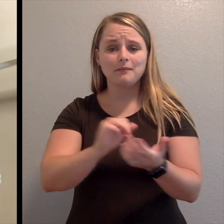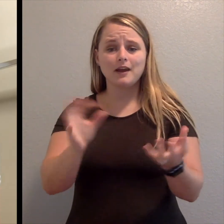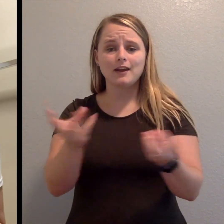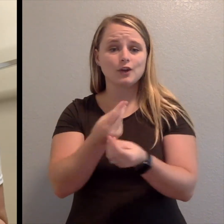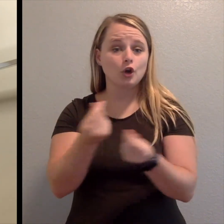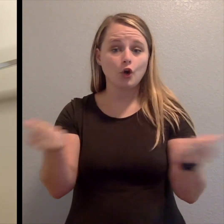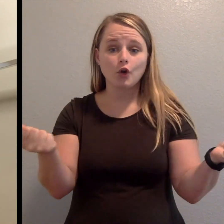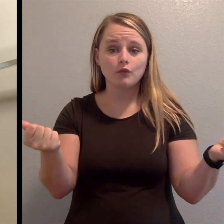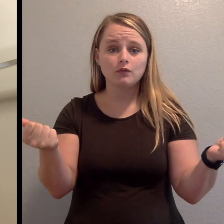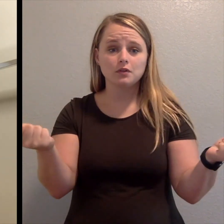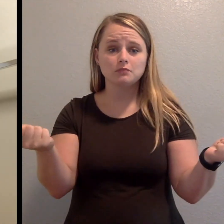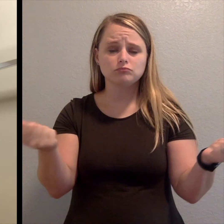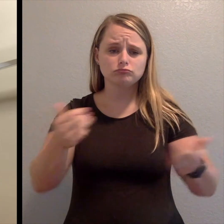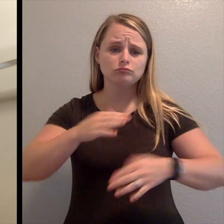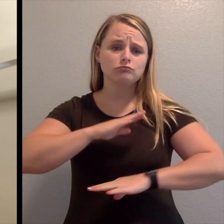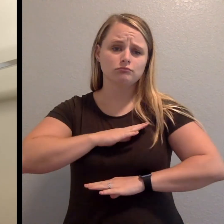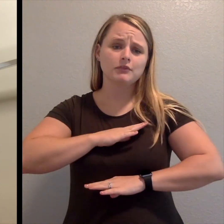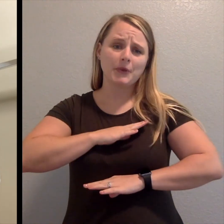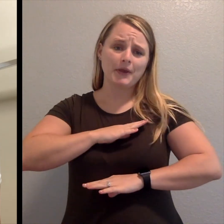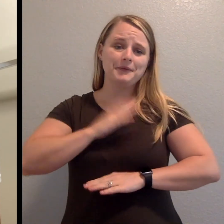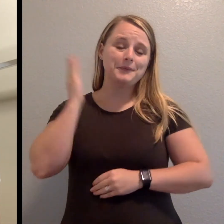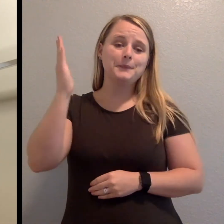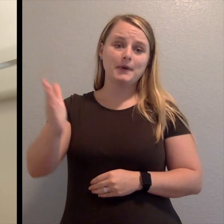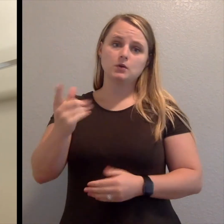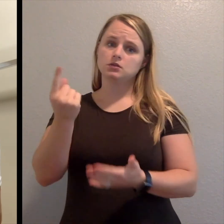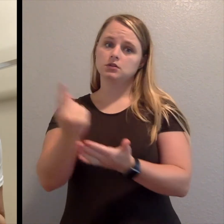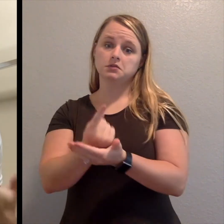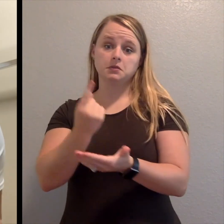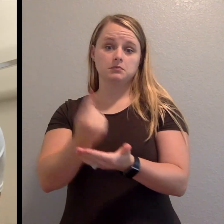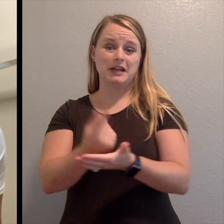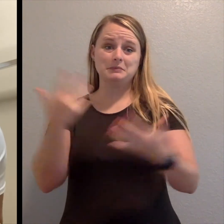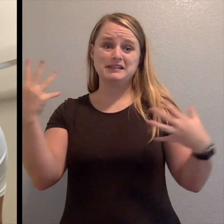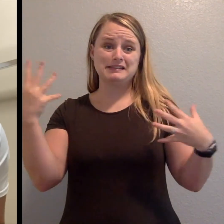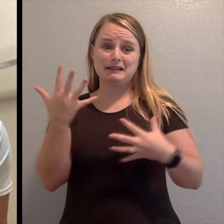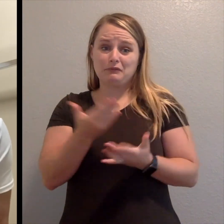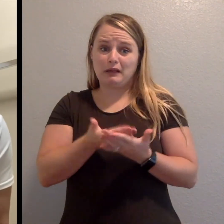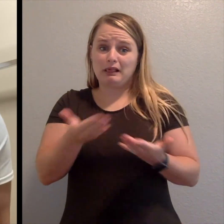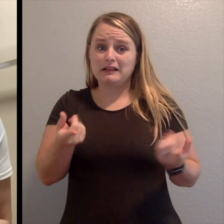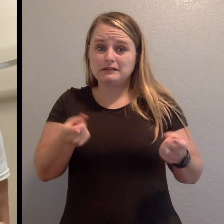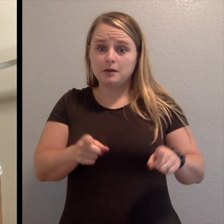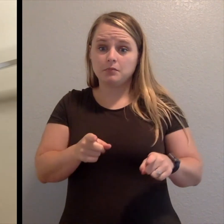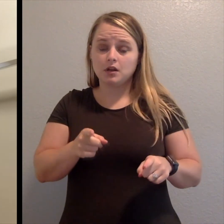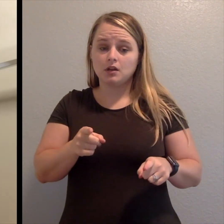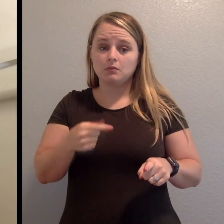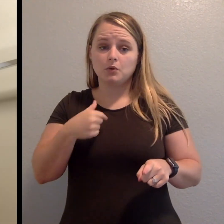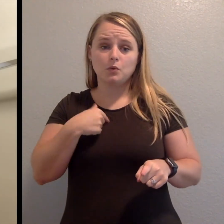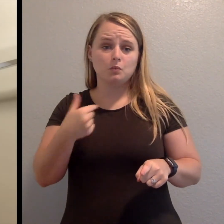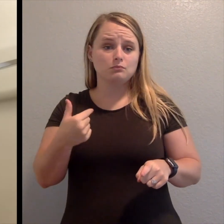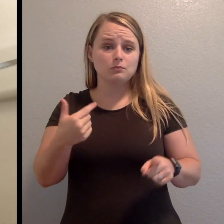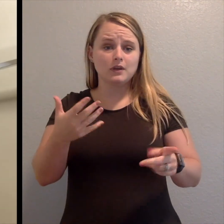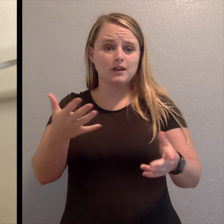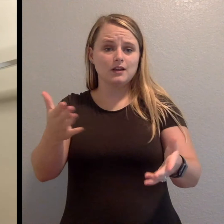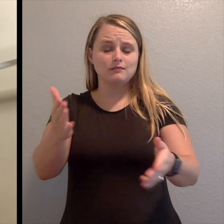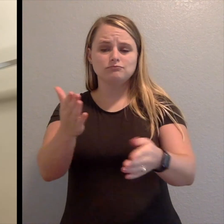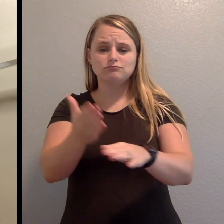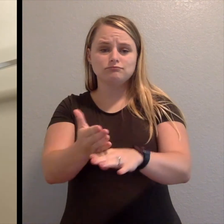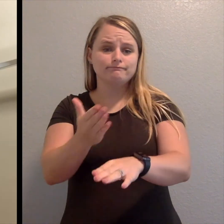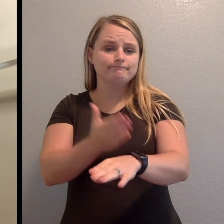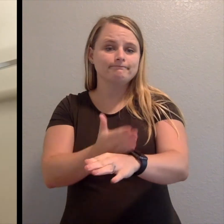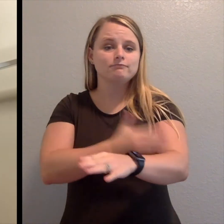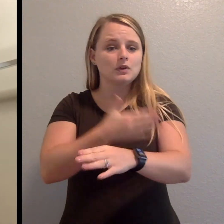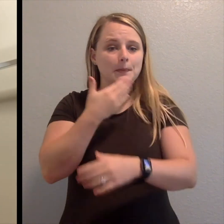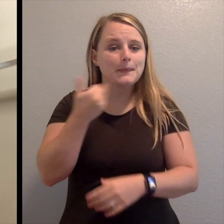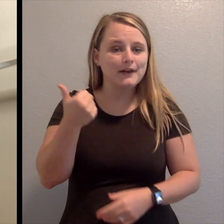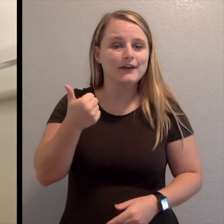gonna be okay. Sometimes there are scary things that happen and we recover from it.